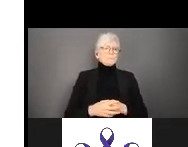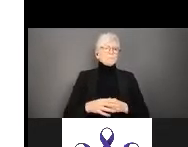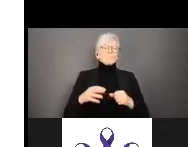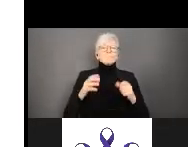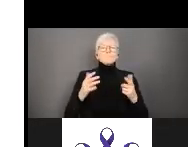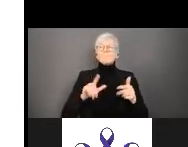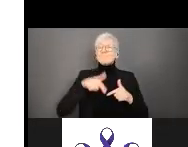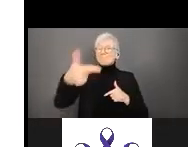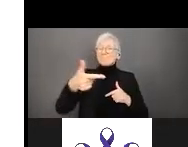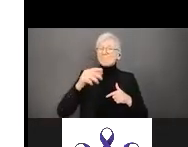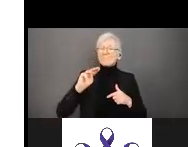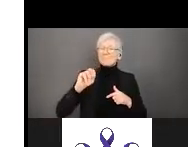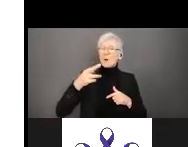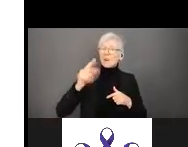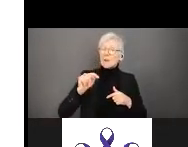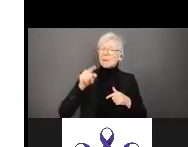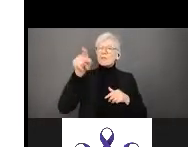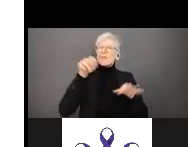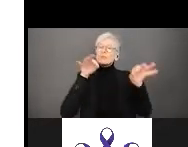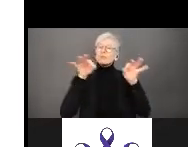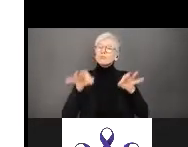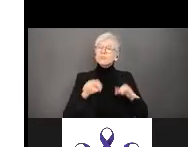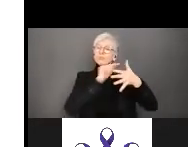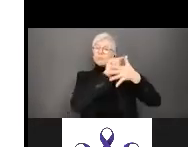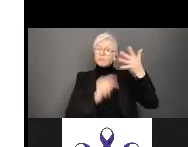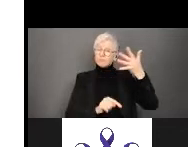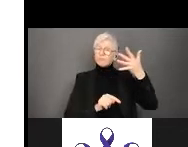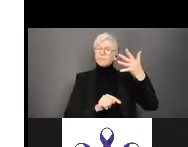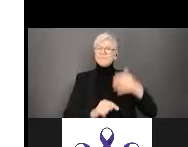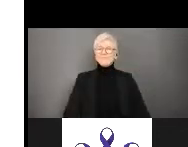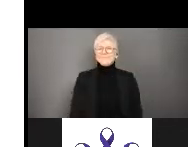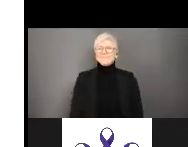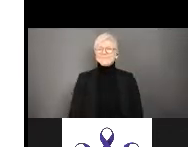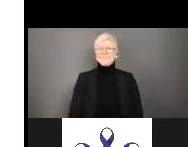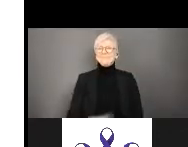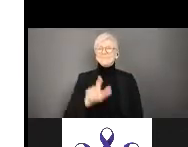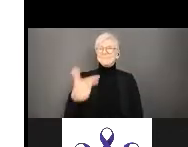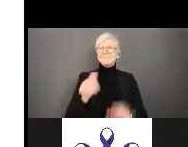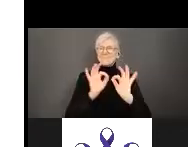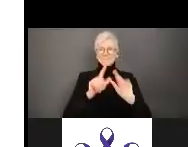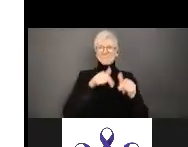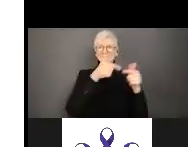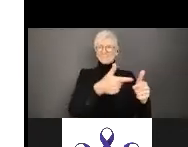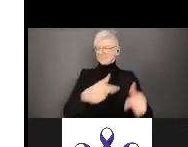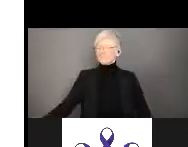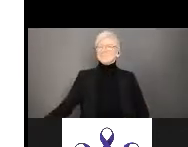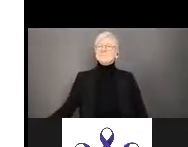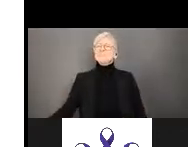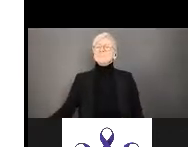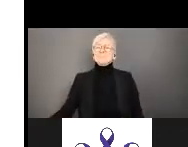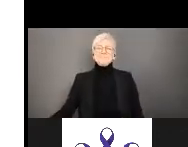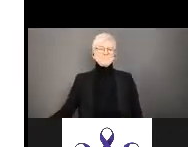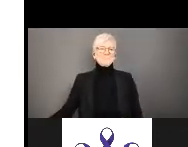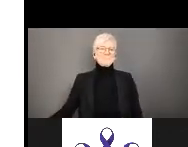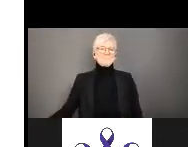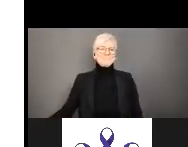let Margaret take over and walk you through the key concepts and ideas behind Future Us. Go ahead, Margaret. Thank you so much, Benedict. Hi,